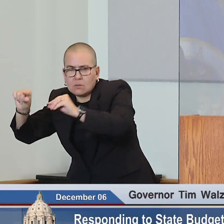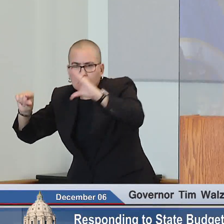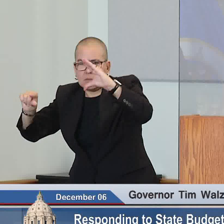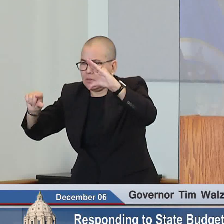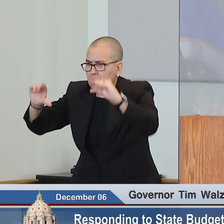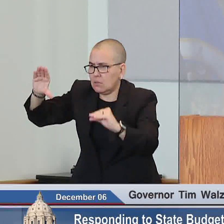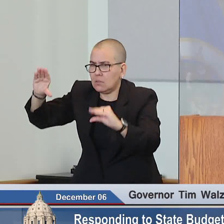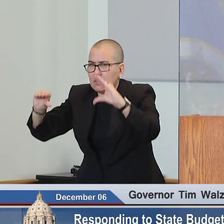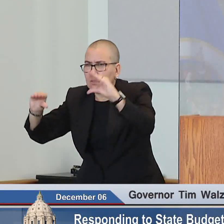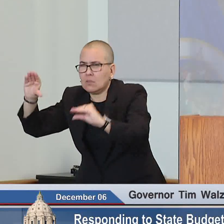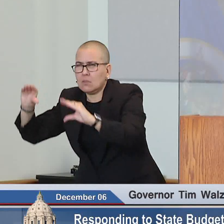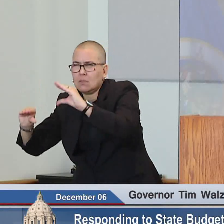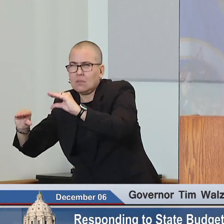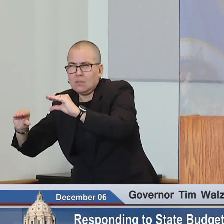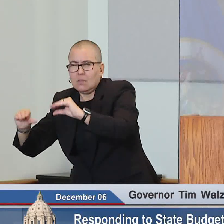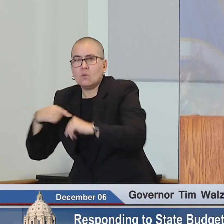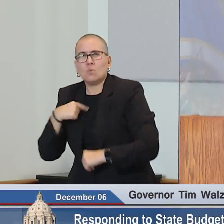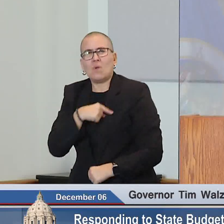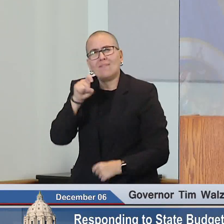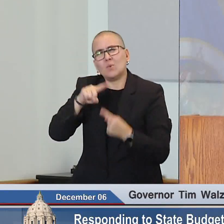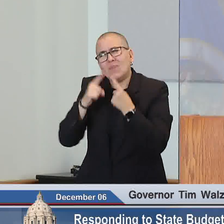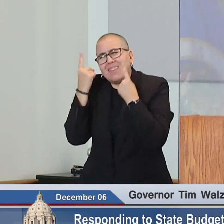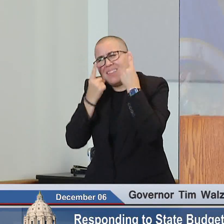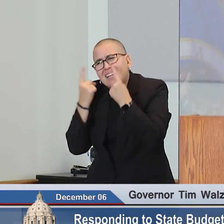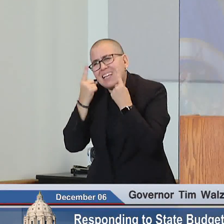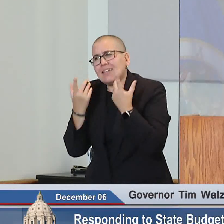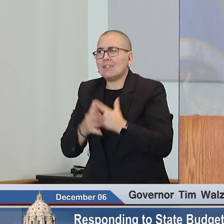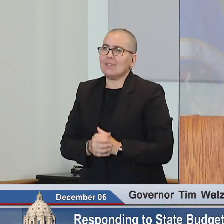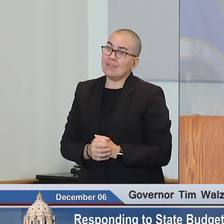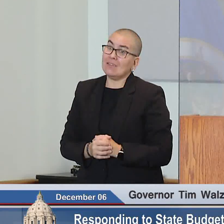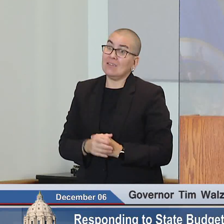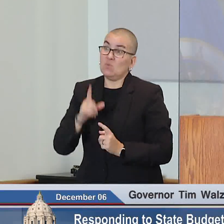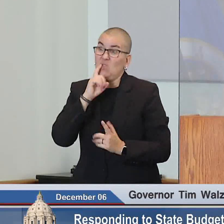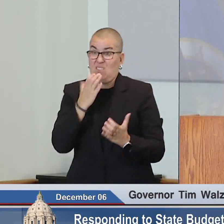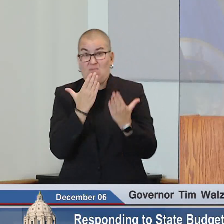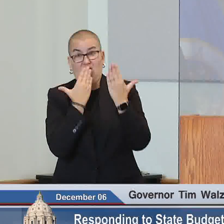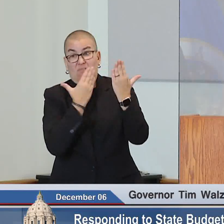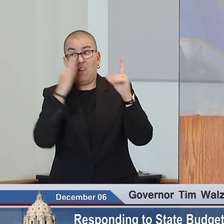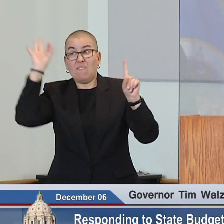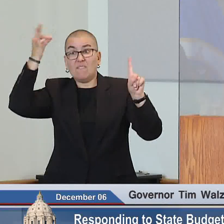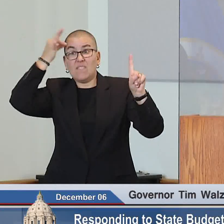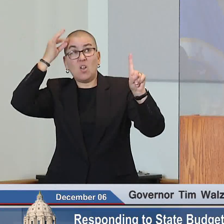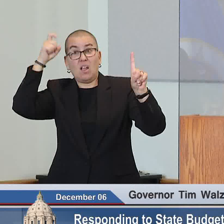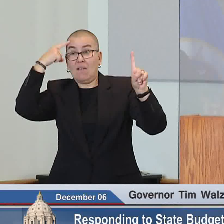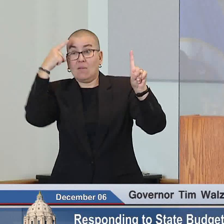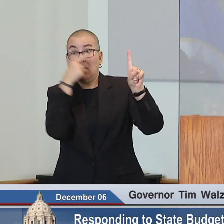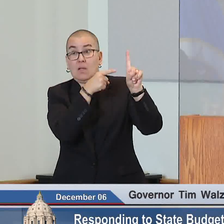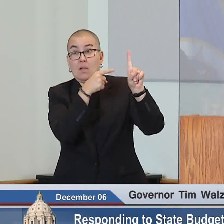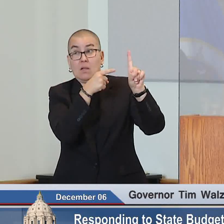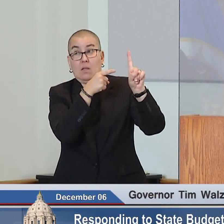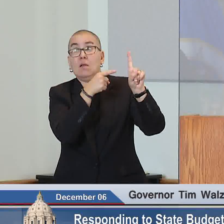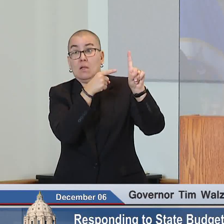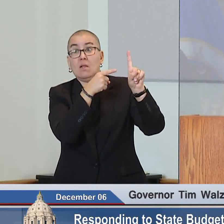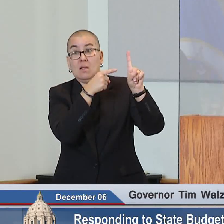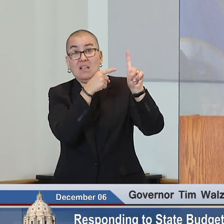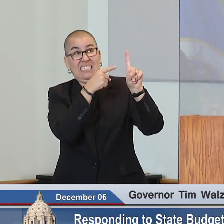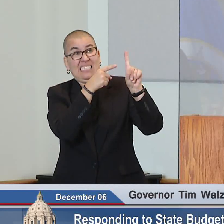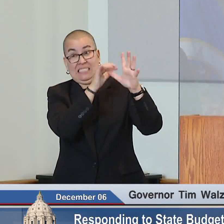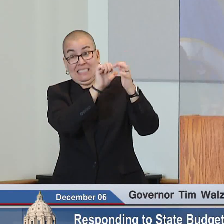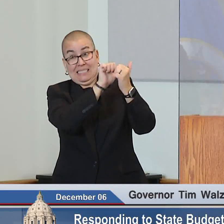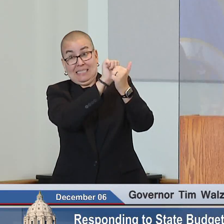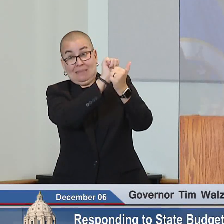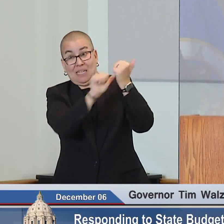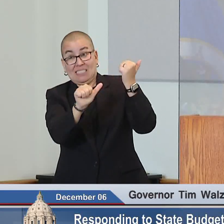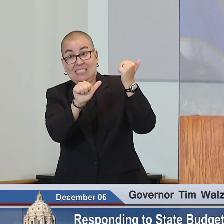think about things, and I'm just going to thank goodness the federal government did what they hadn't done in over 40 years, they passed an infrastructure bill,